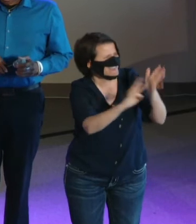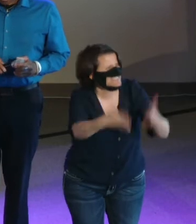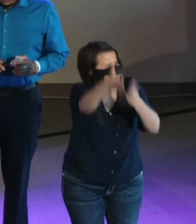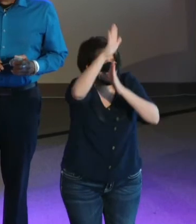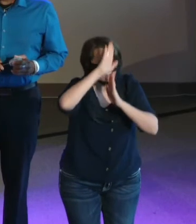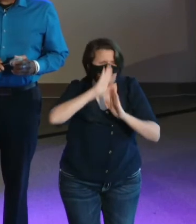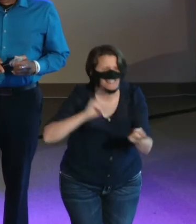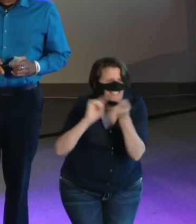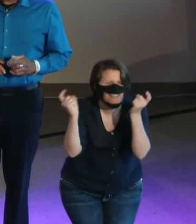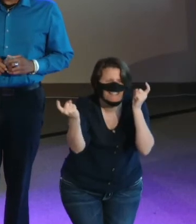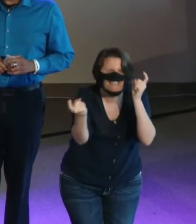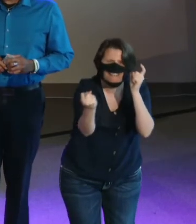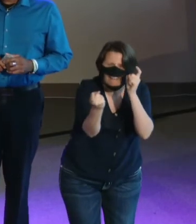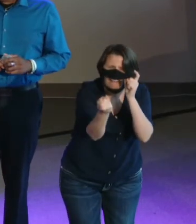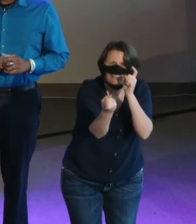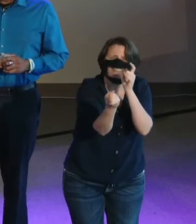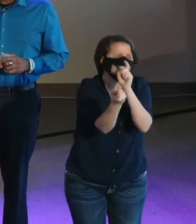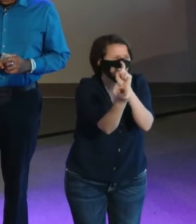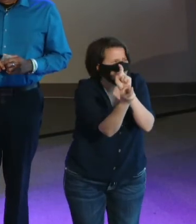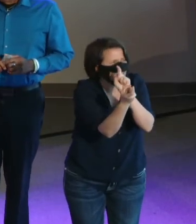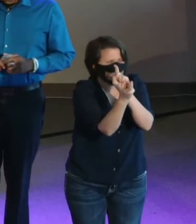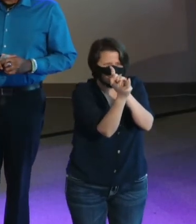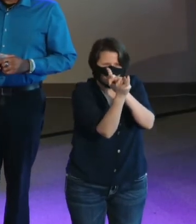God change things.